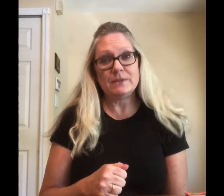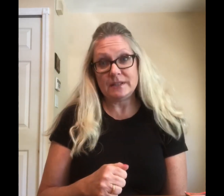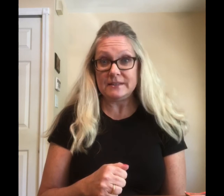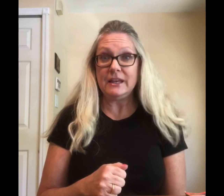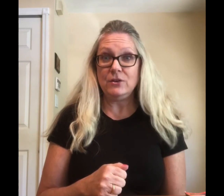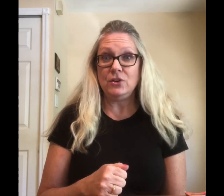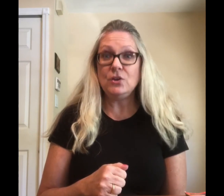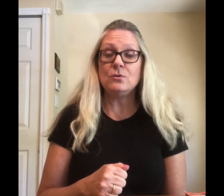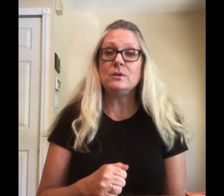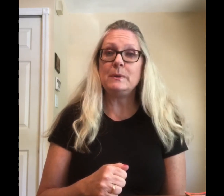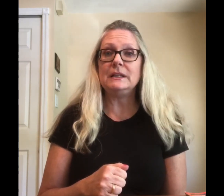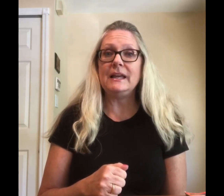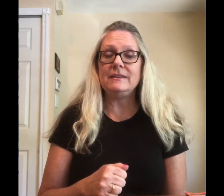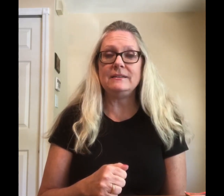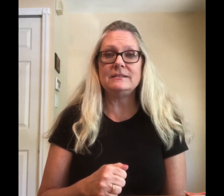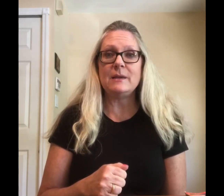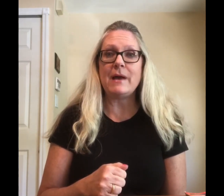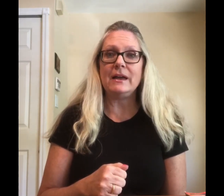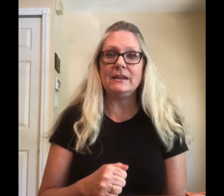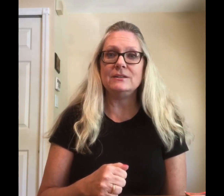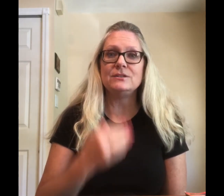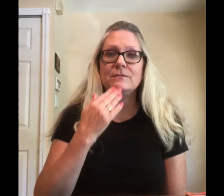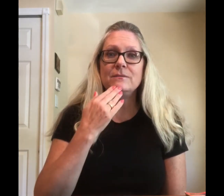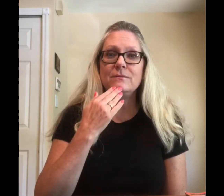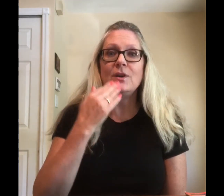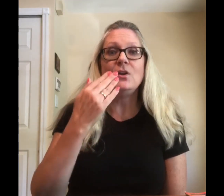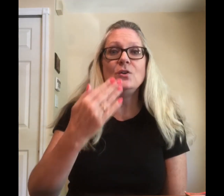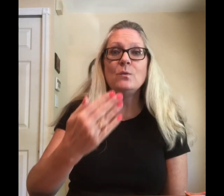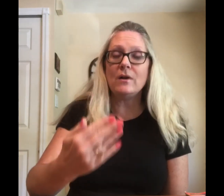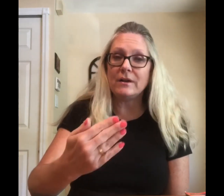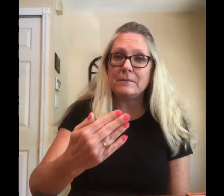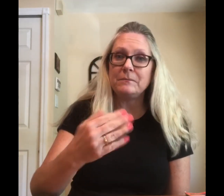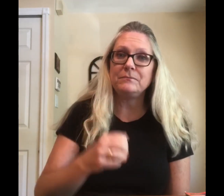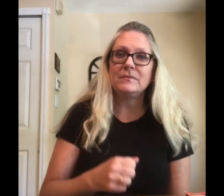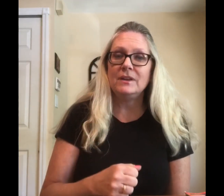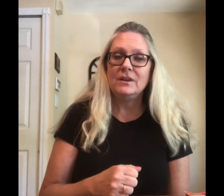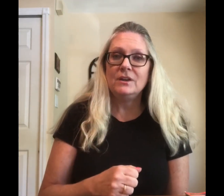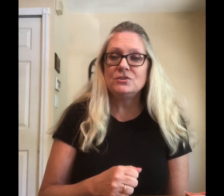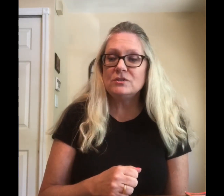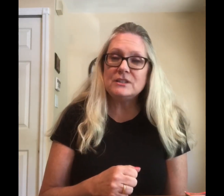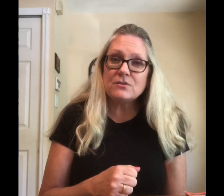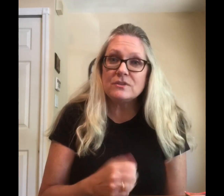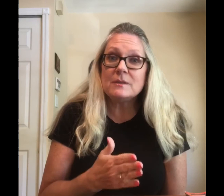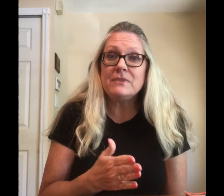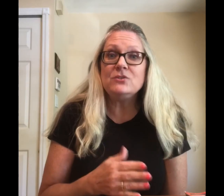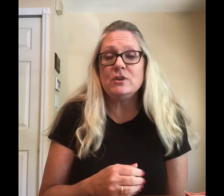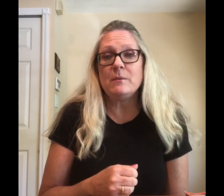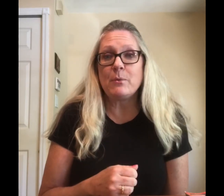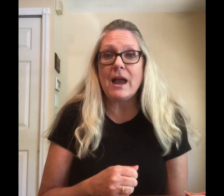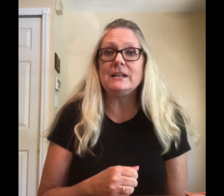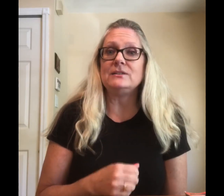thank you to you, the polite thing to say back is you're welcome. So these are some things you can practice this